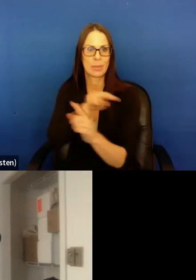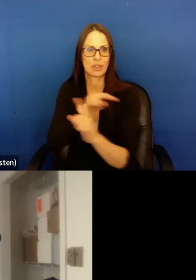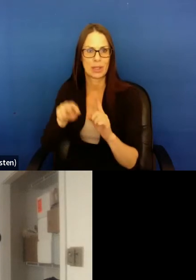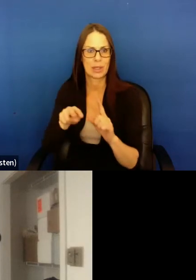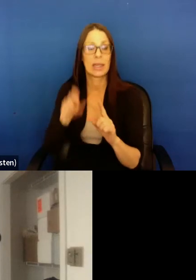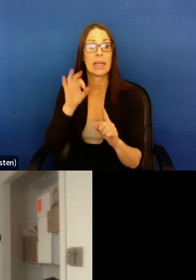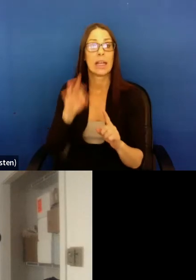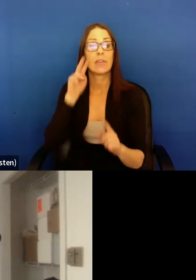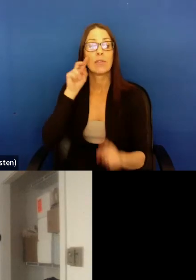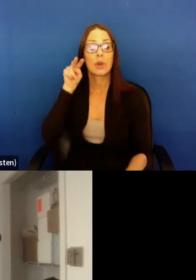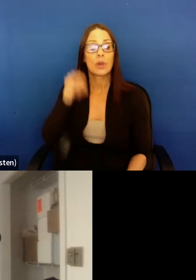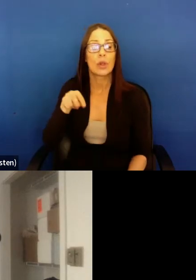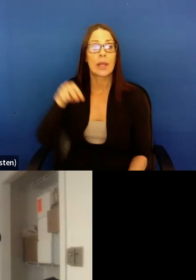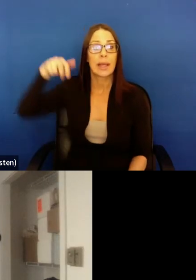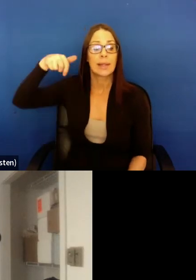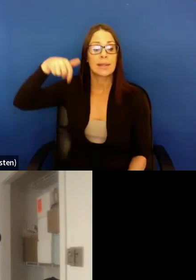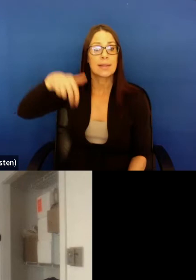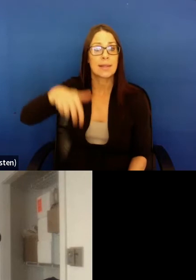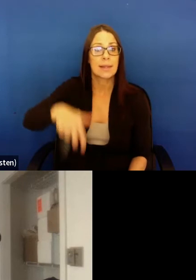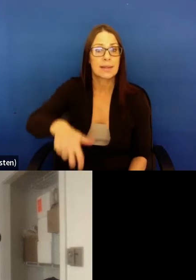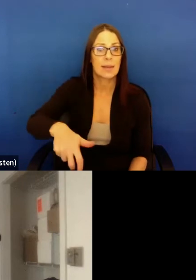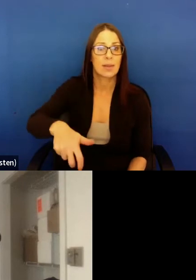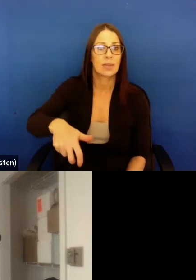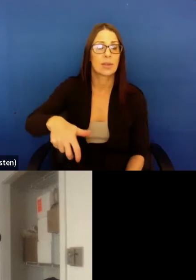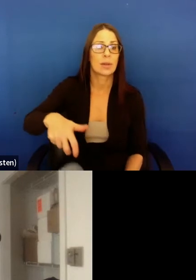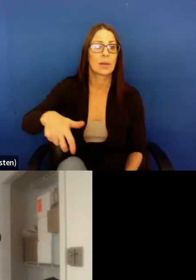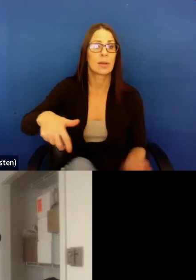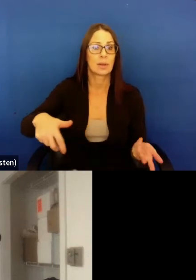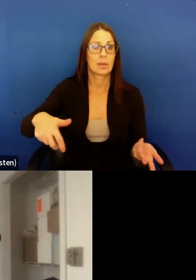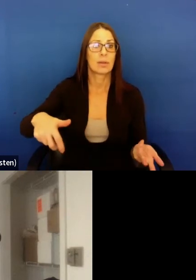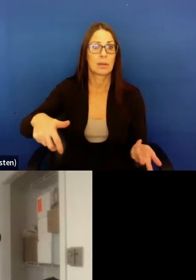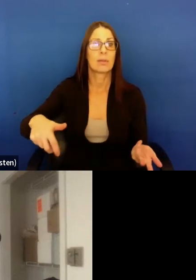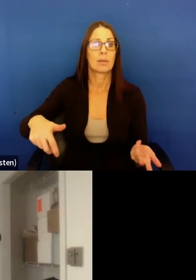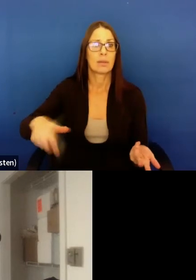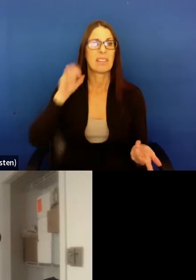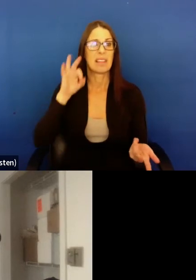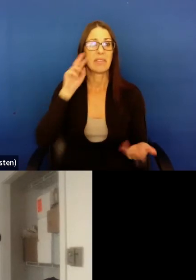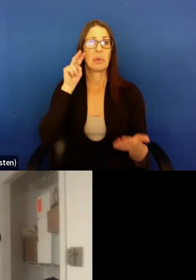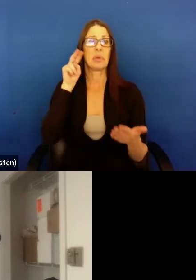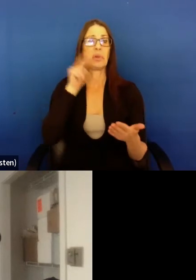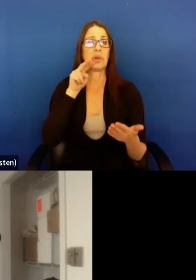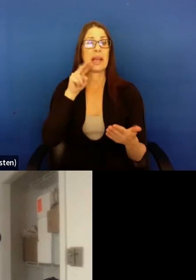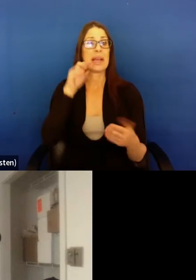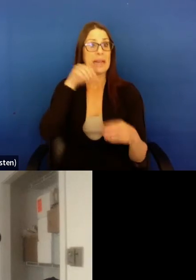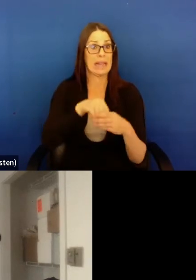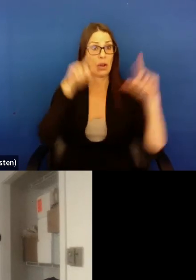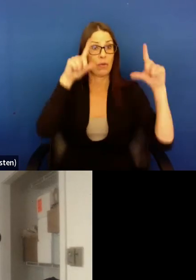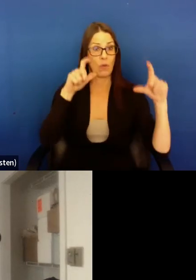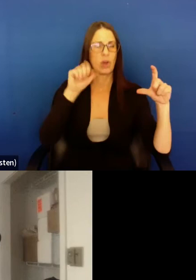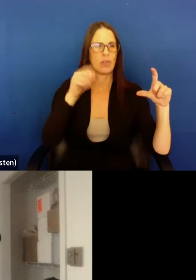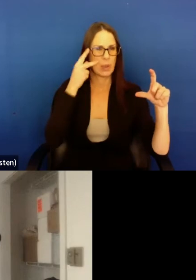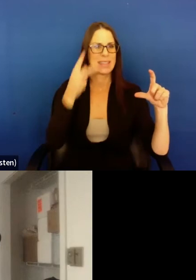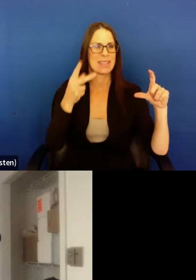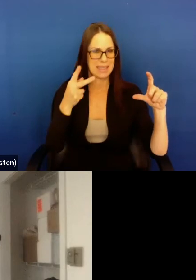descending stairs, and you look at them as in a photograph, you kind of tell that the whole thing is, you